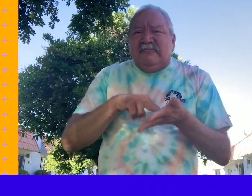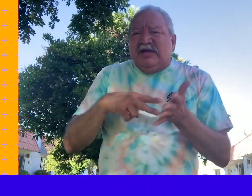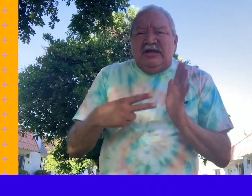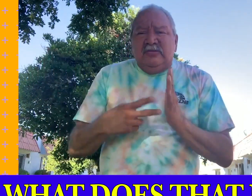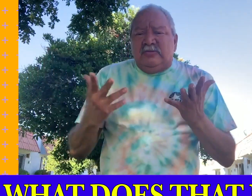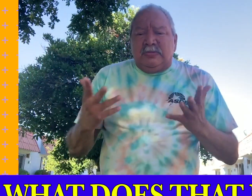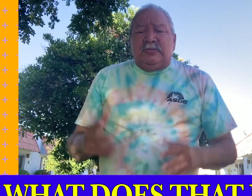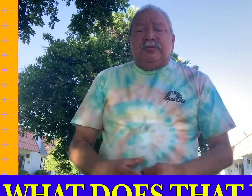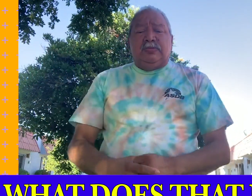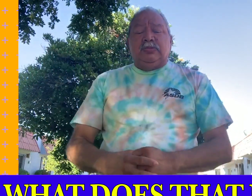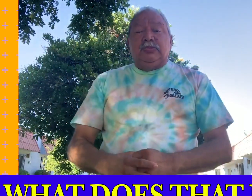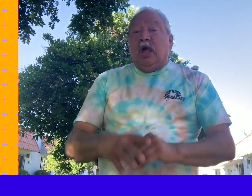is? What does that mean?